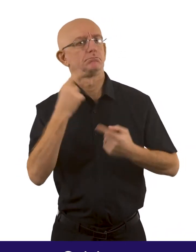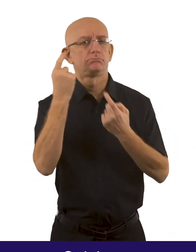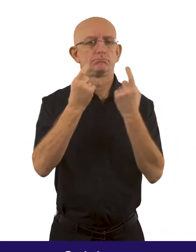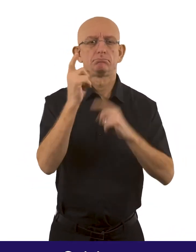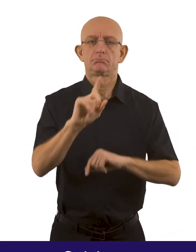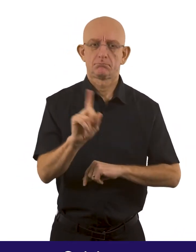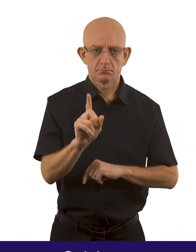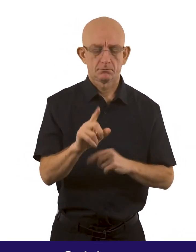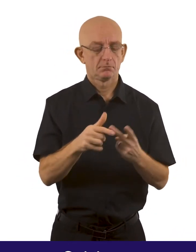opinions,